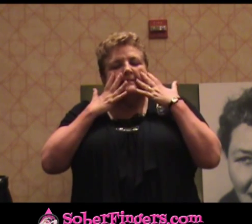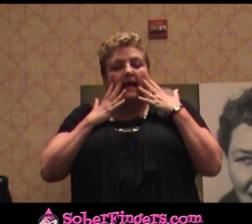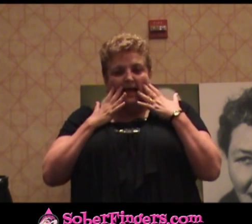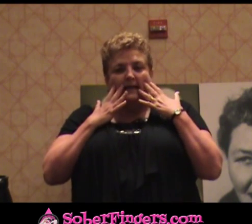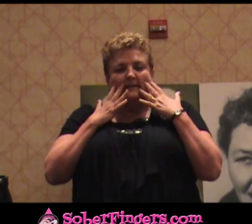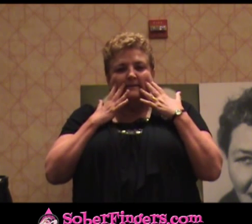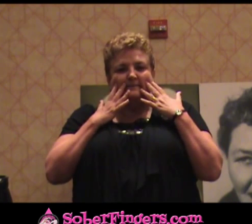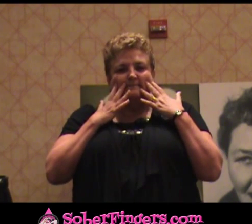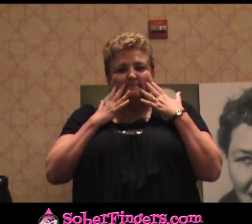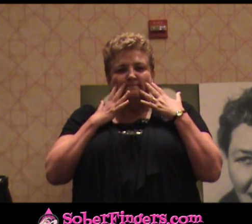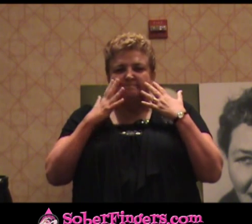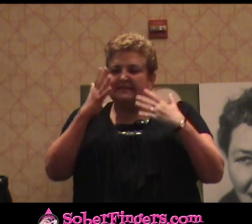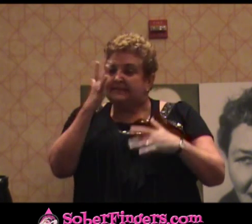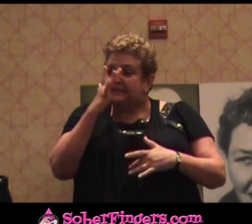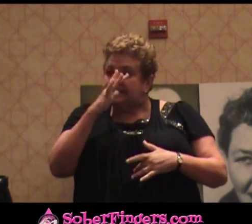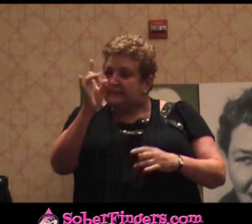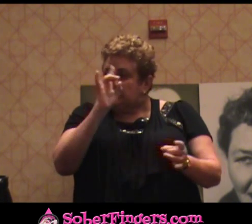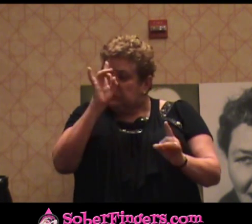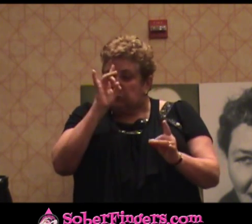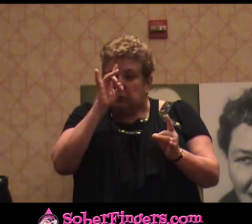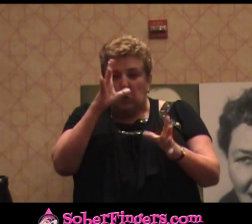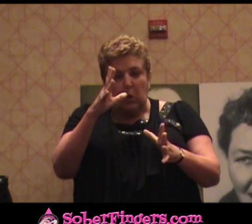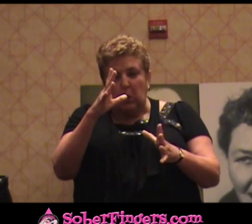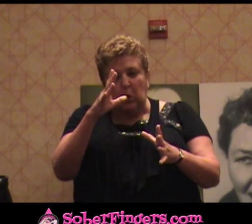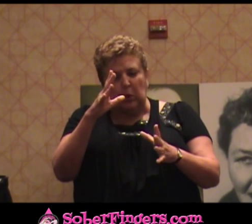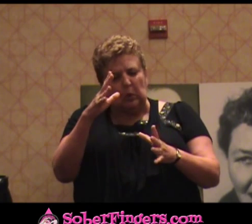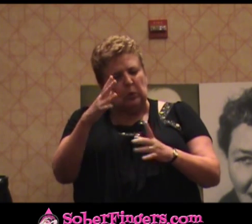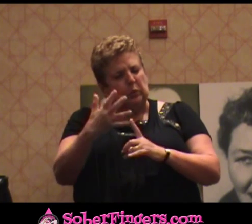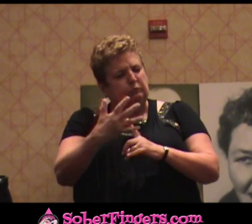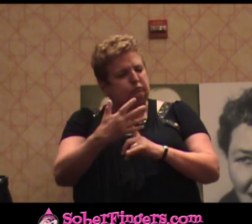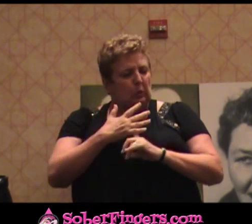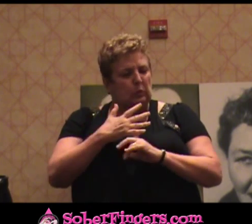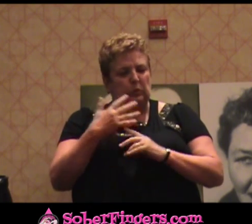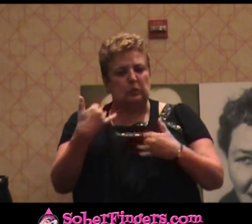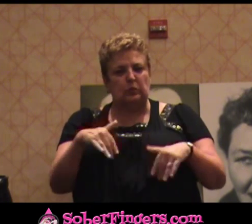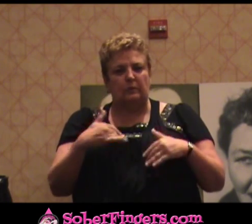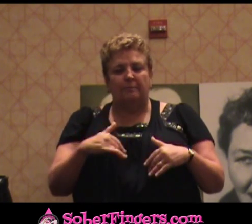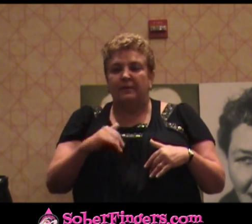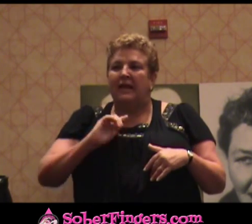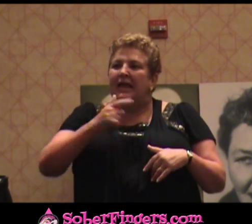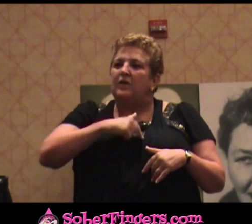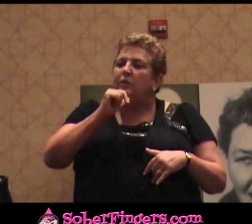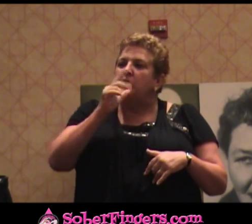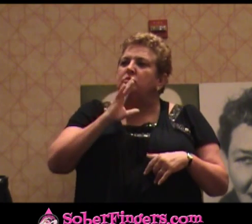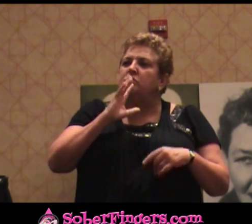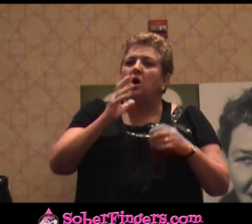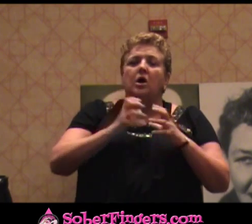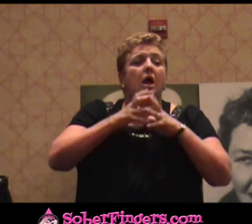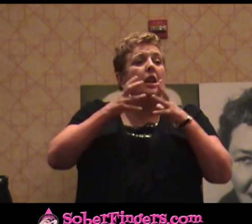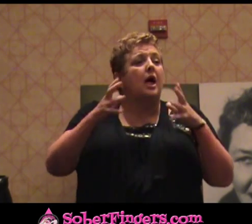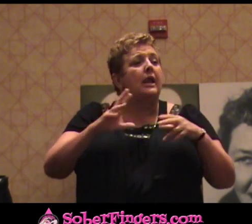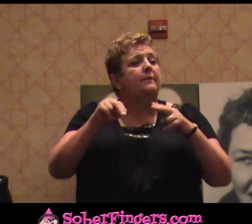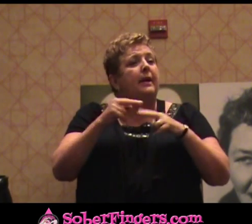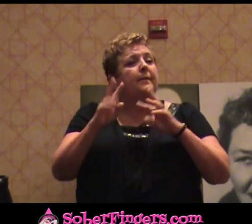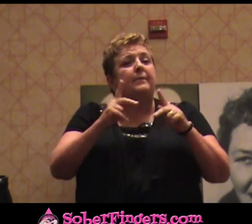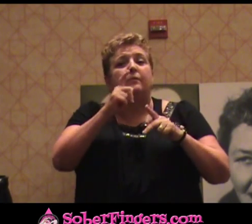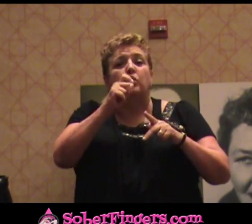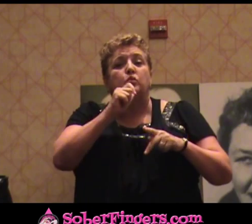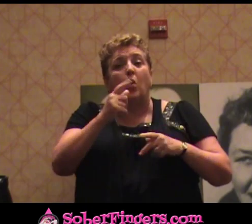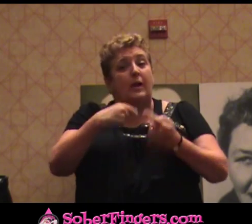cunning, baffling, and powerful. And what I was telling Anna is that we don't talk a lot around here about the people who don't make it back. We have a